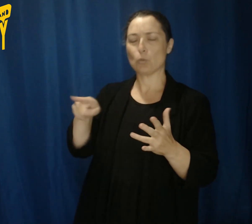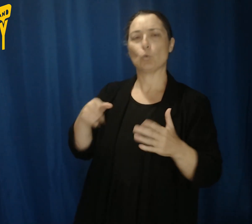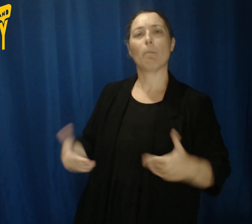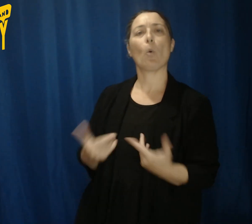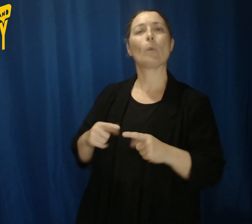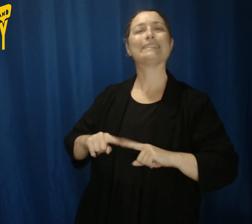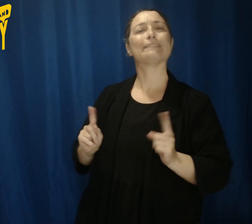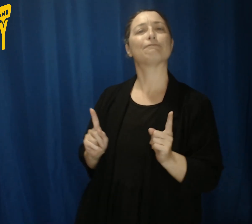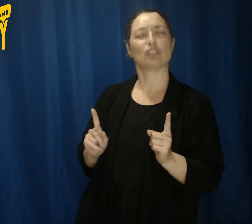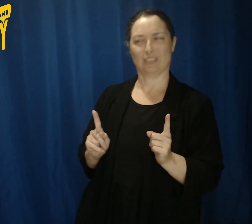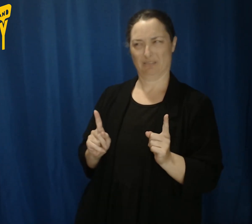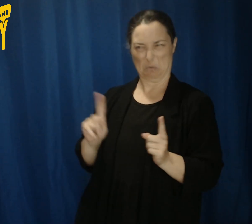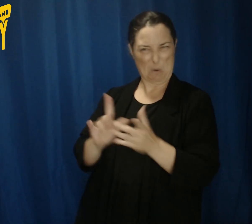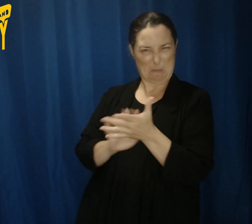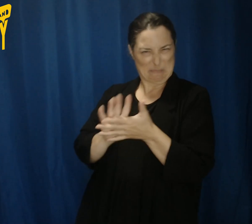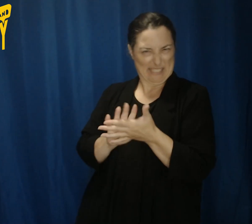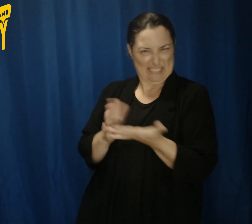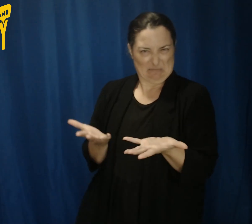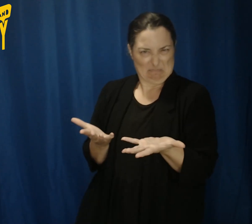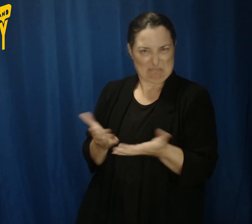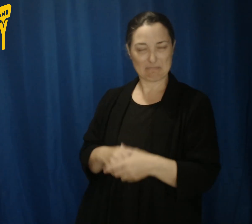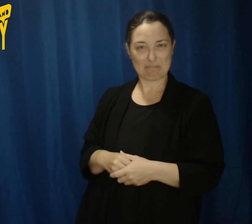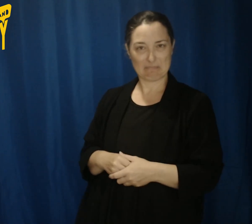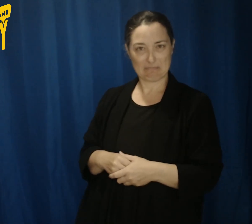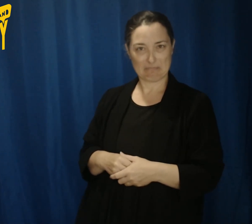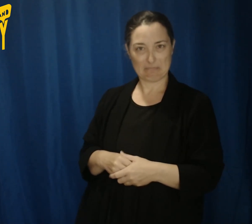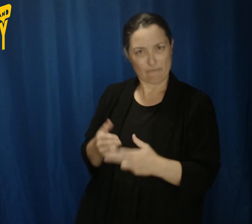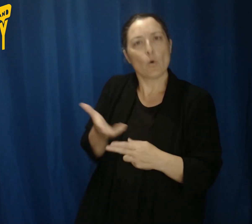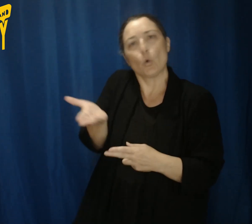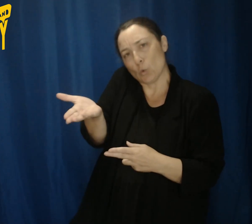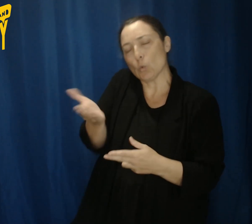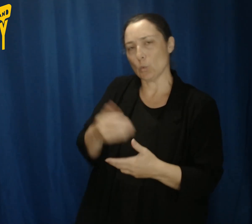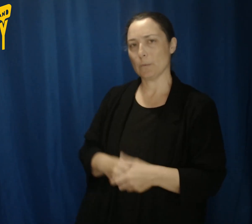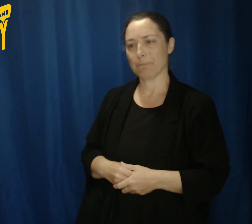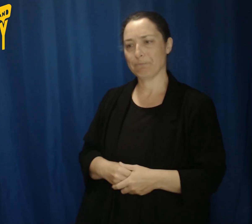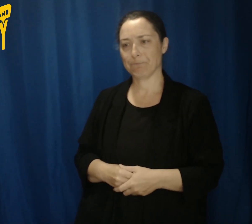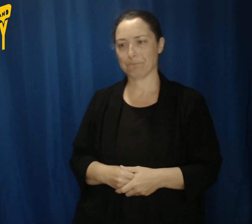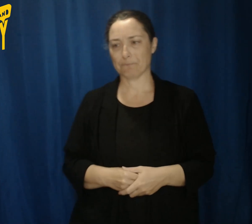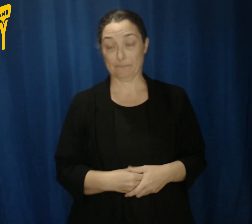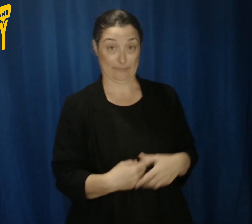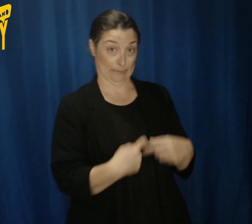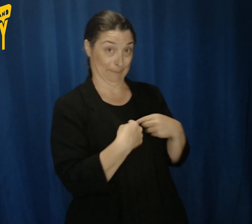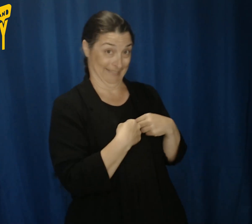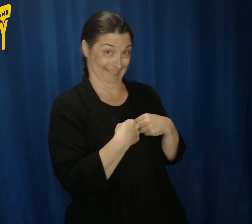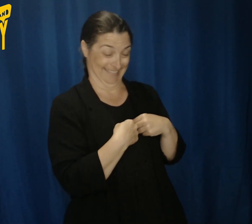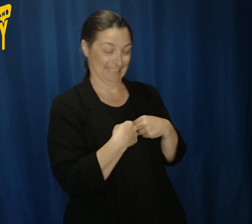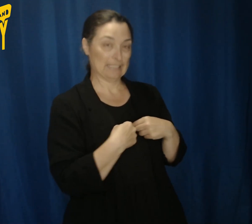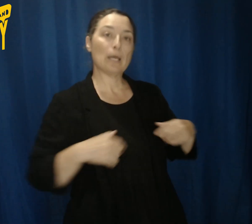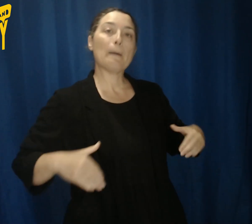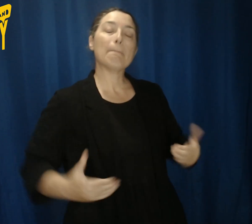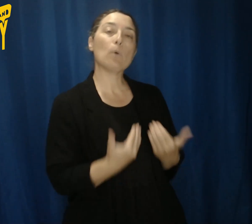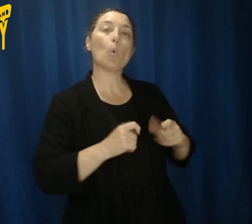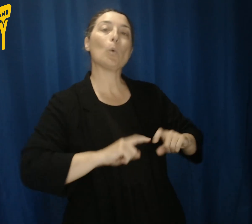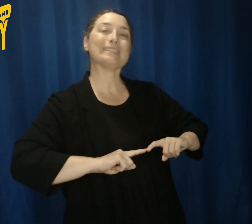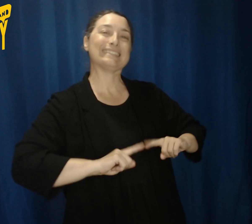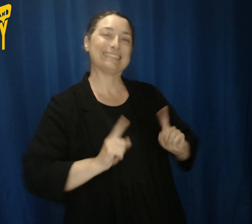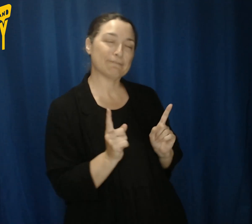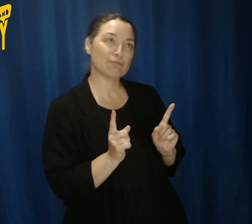describe what different means to you? In my case, born different means